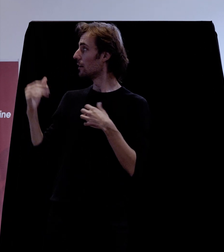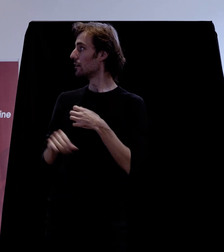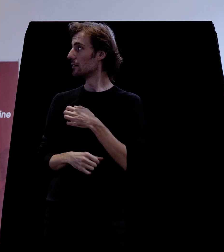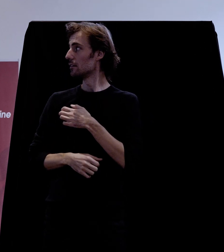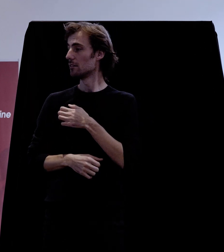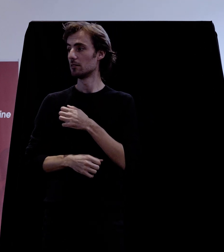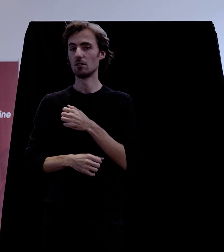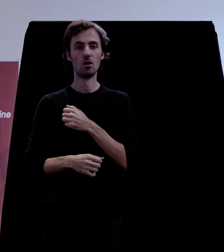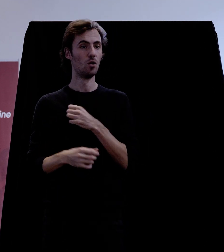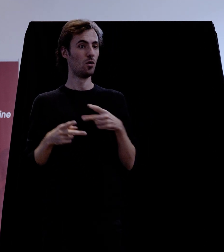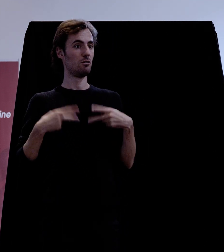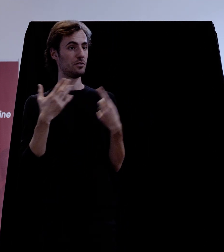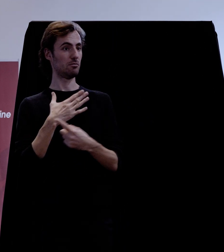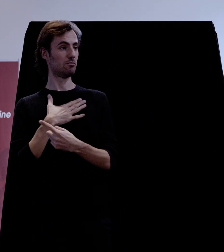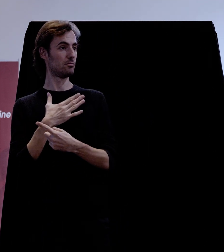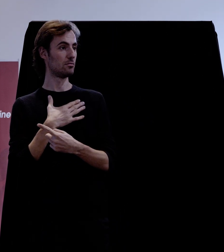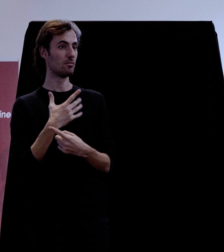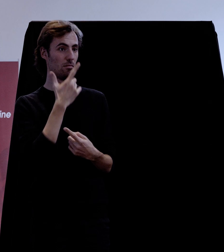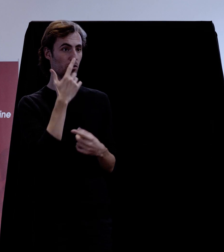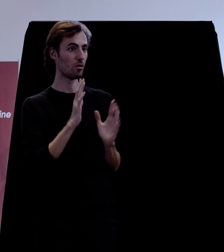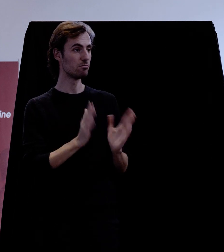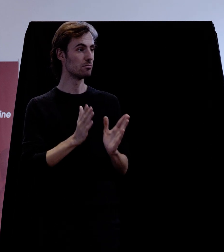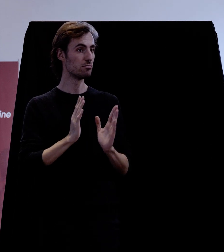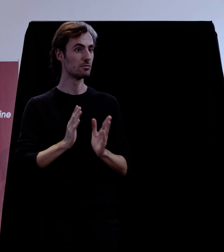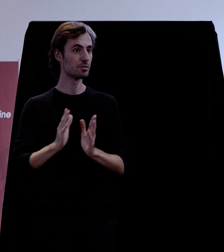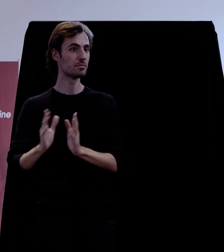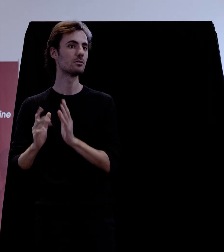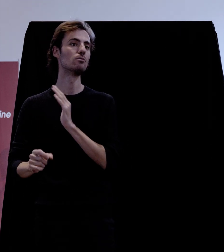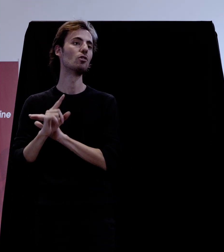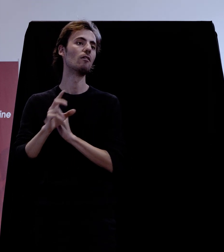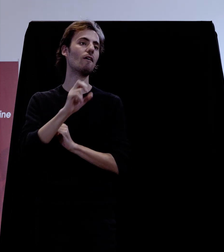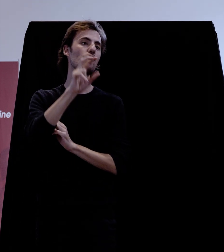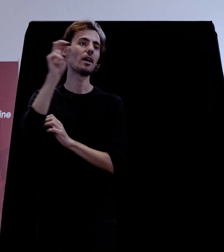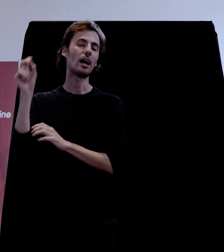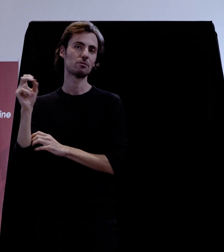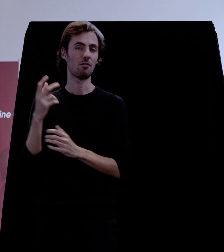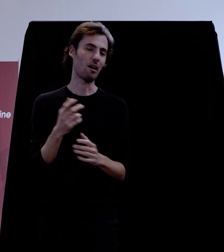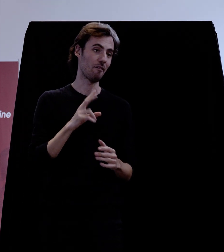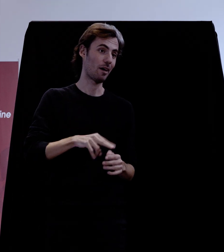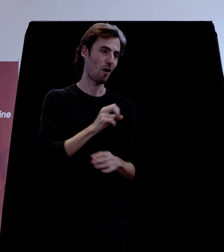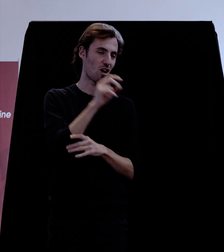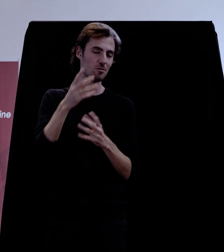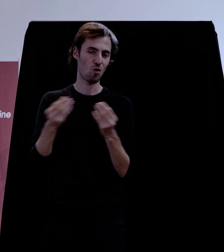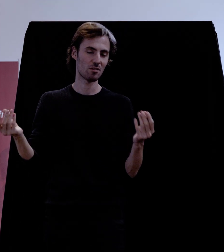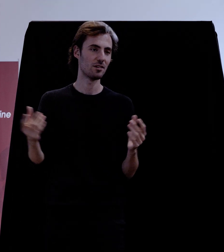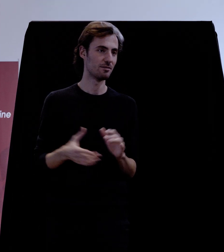traveling, which I would do a lot. But routine's my buddy, right?